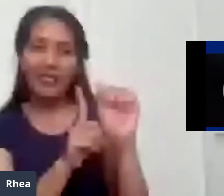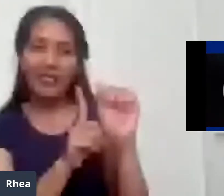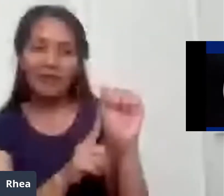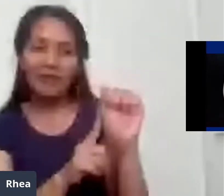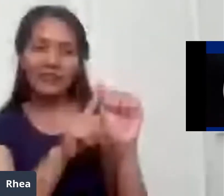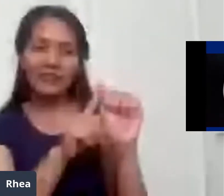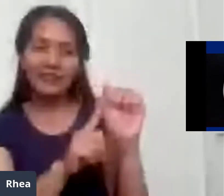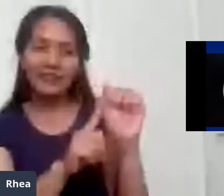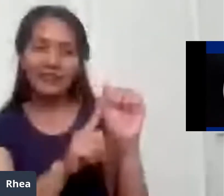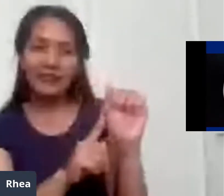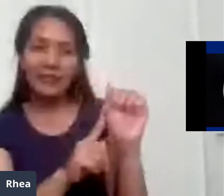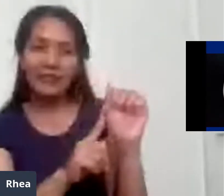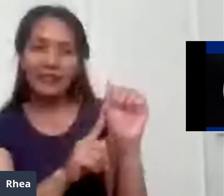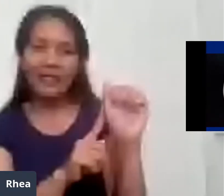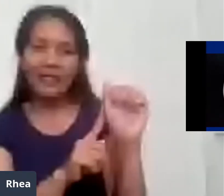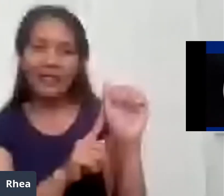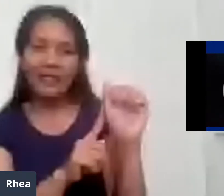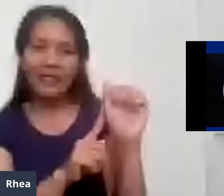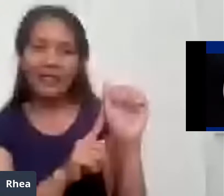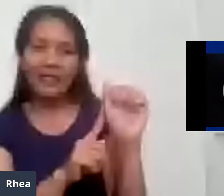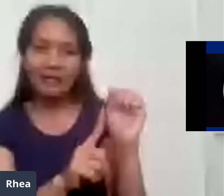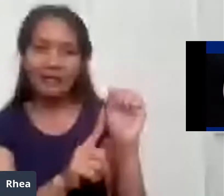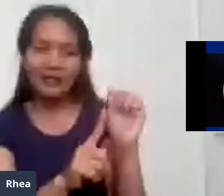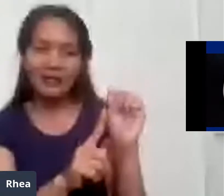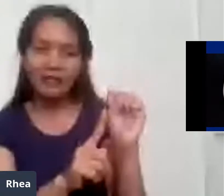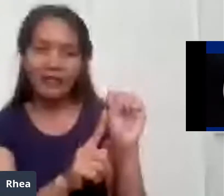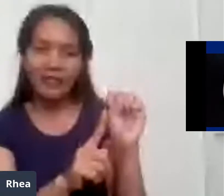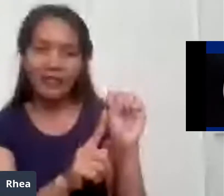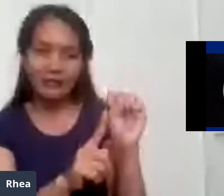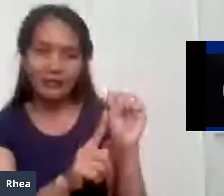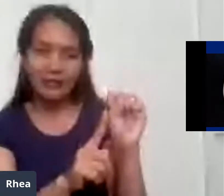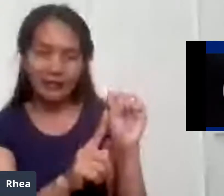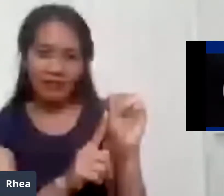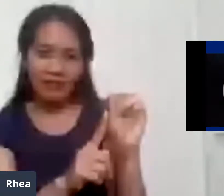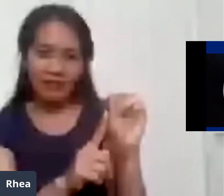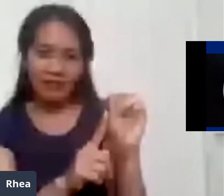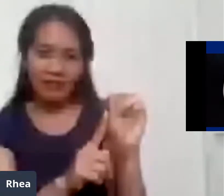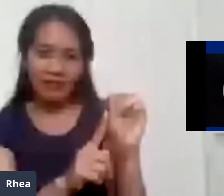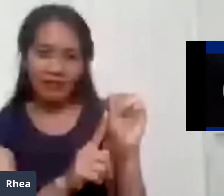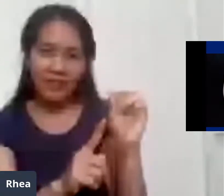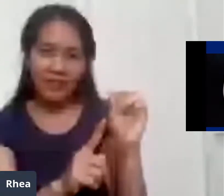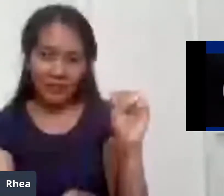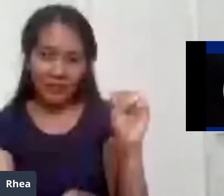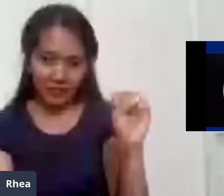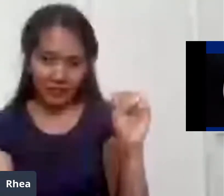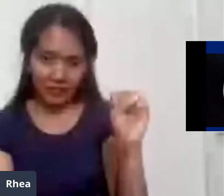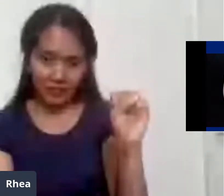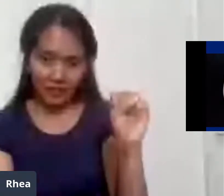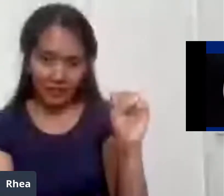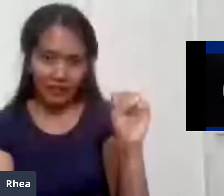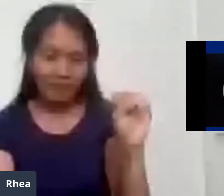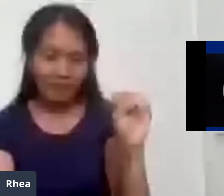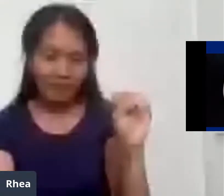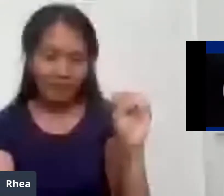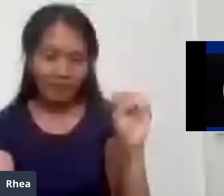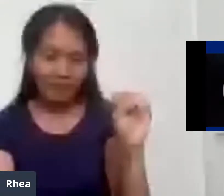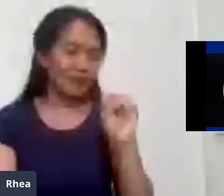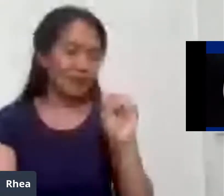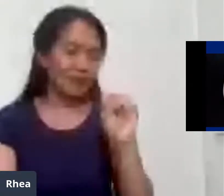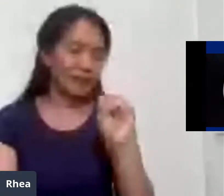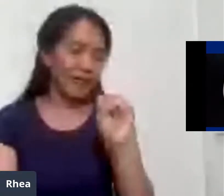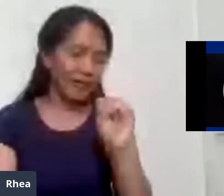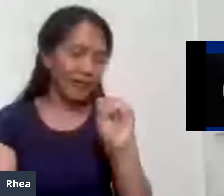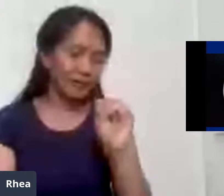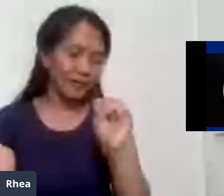letter A, the thumb is in the side, but in the letter S, the thumb is in the front of the four fingers.